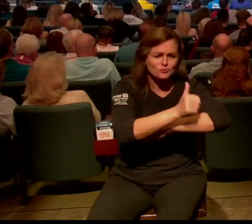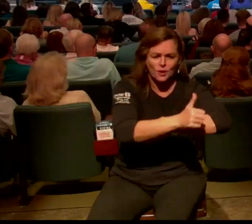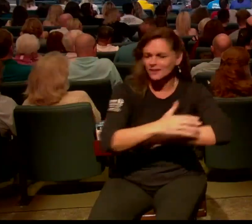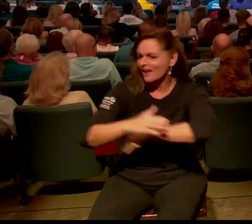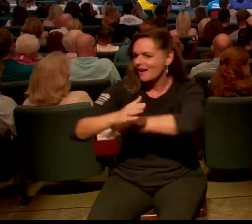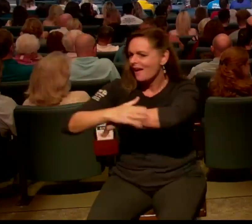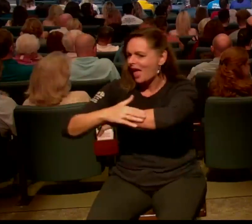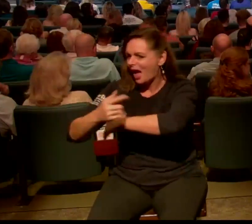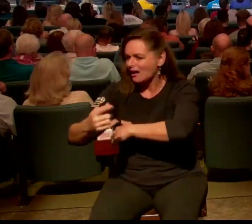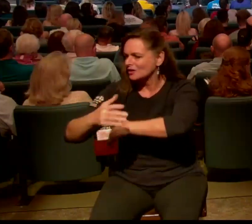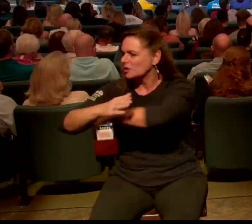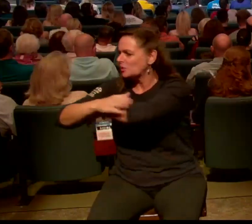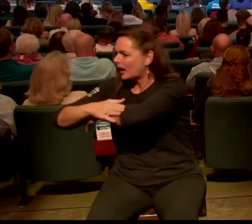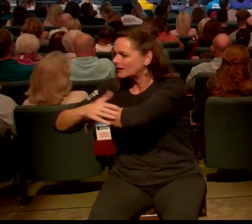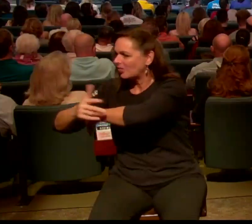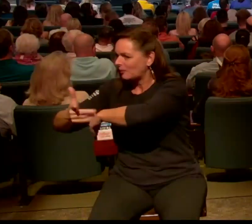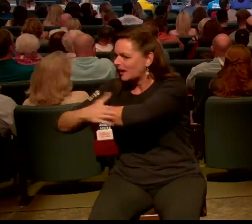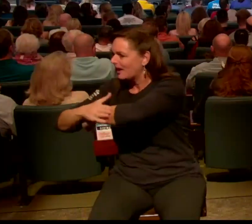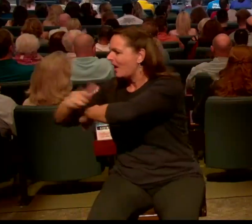Huh?